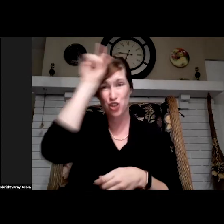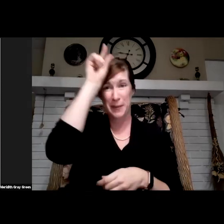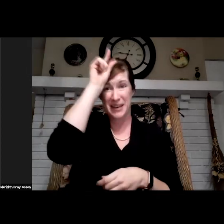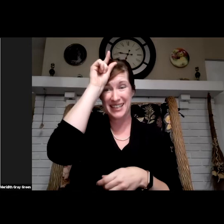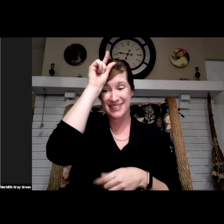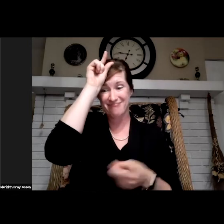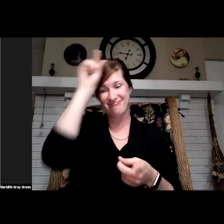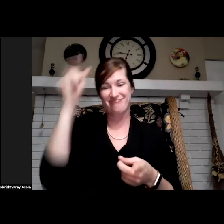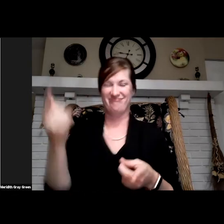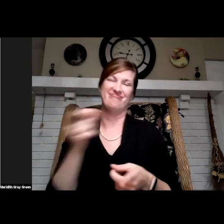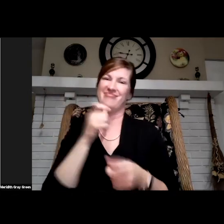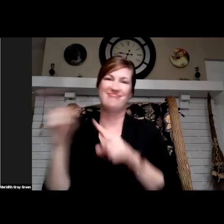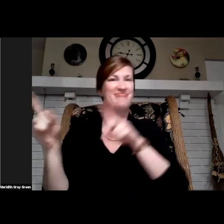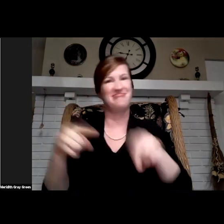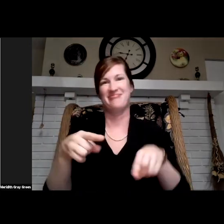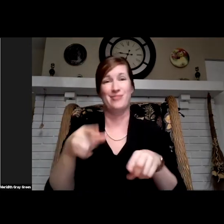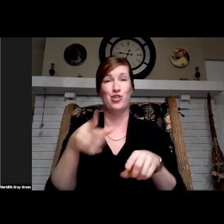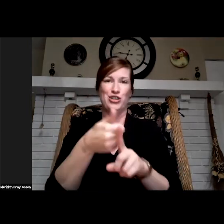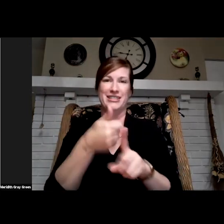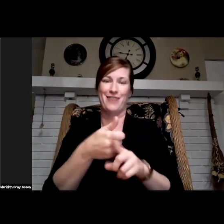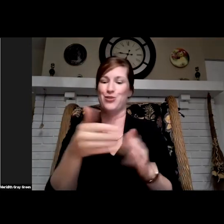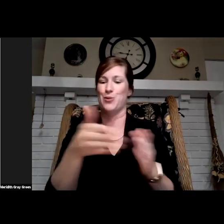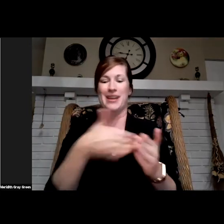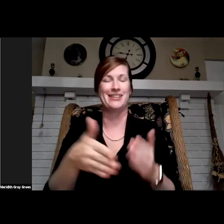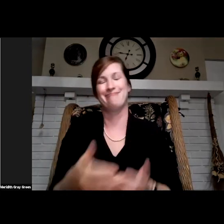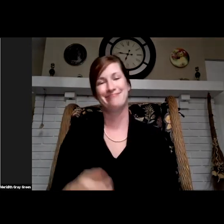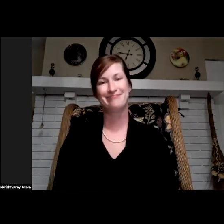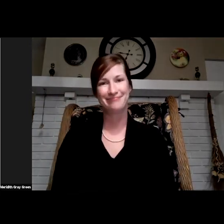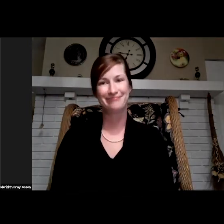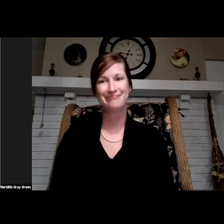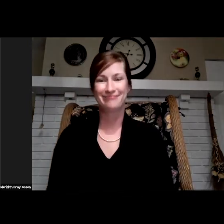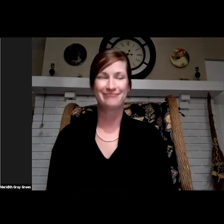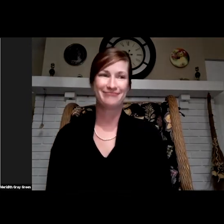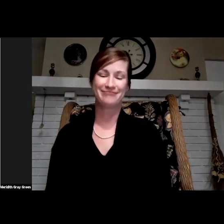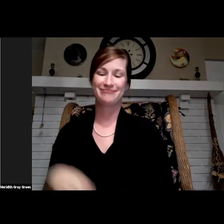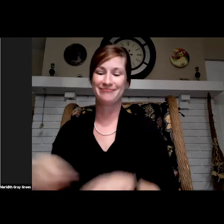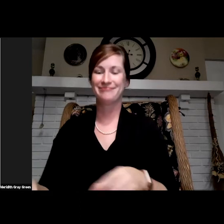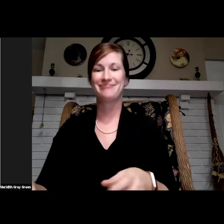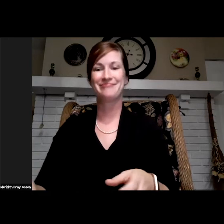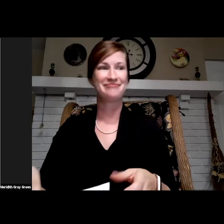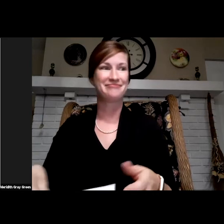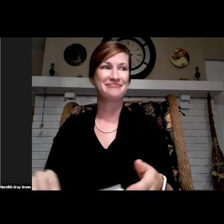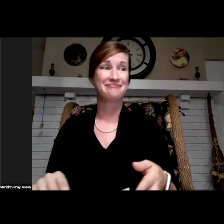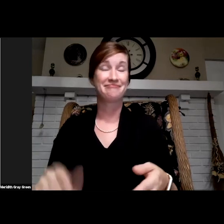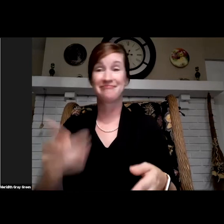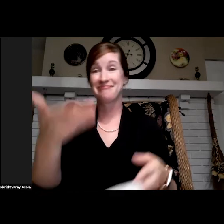But since she resides in Germany, she did not physically come here to paint it.